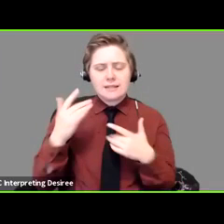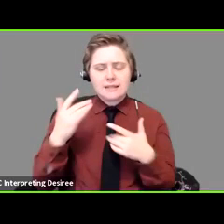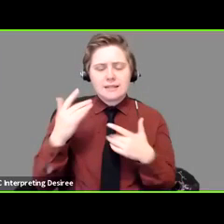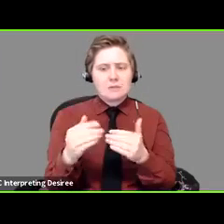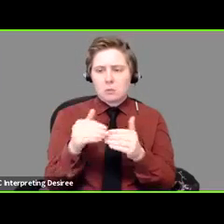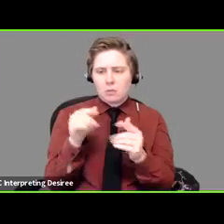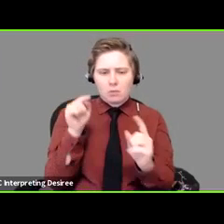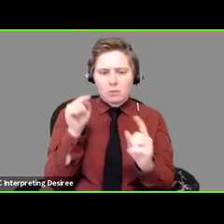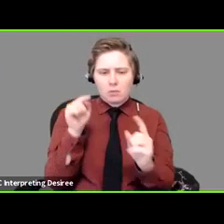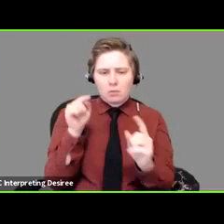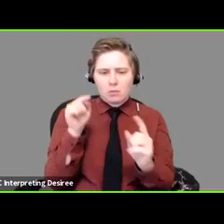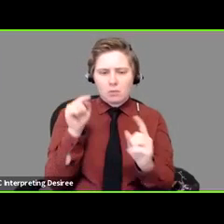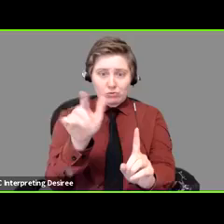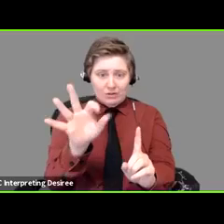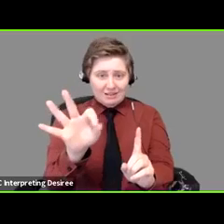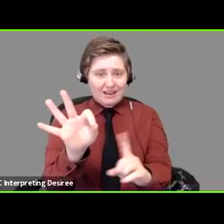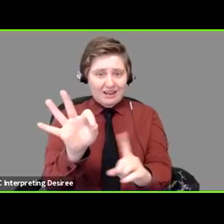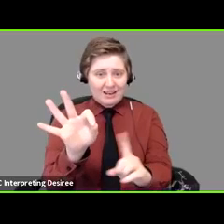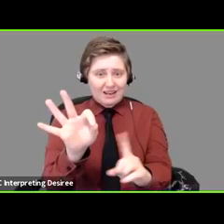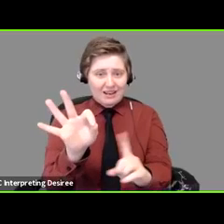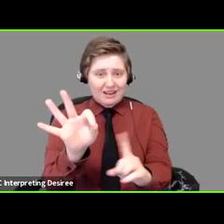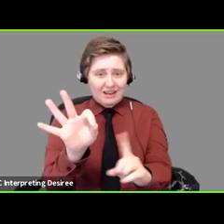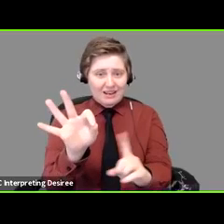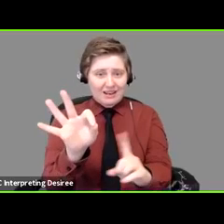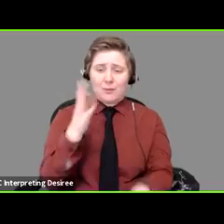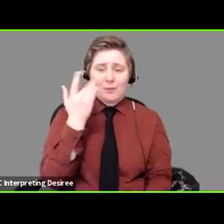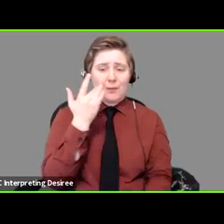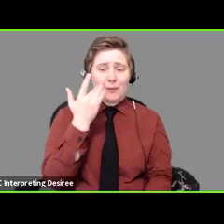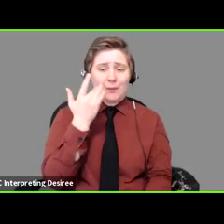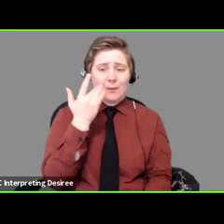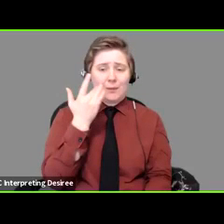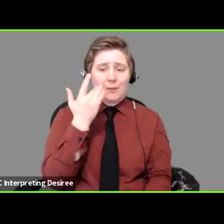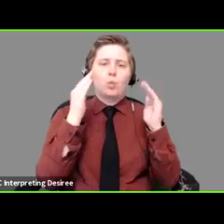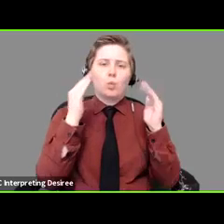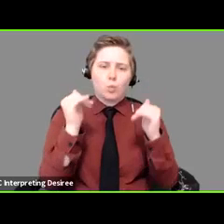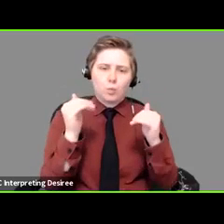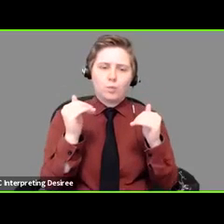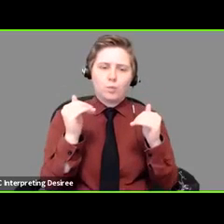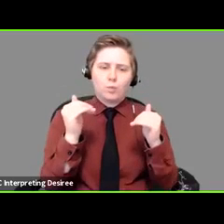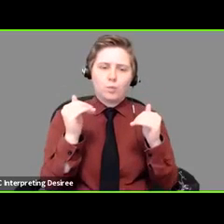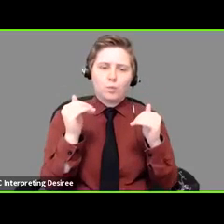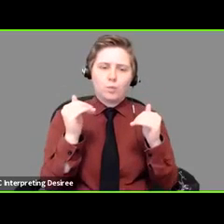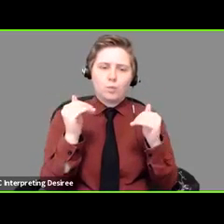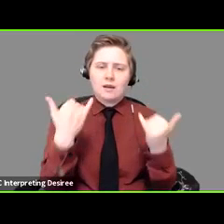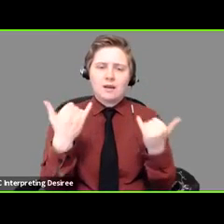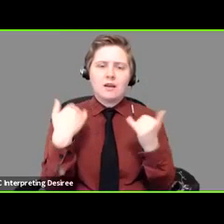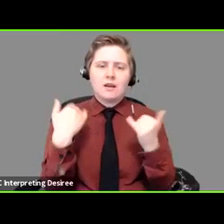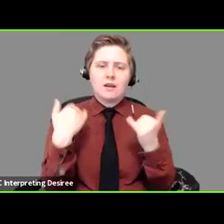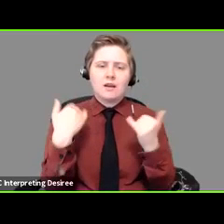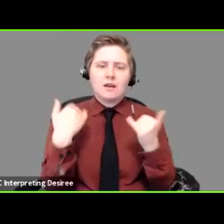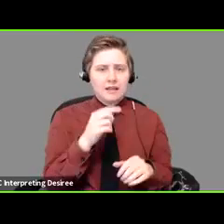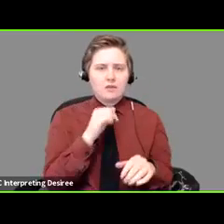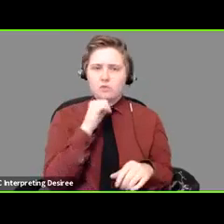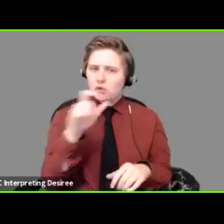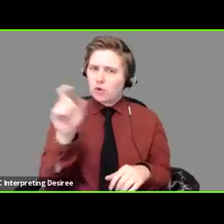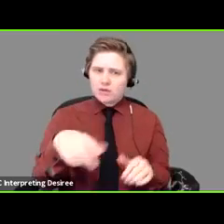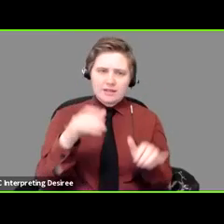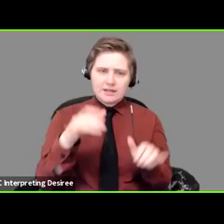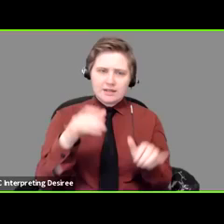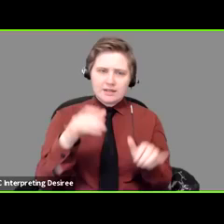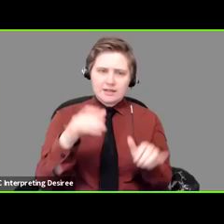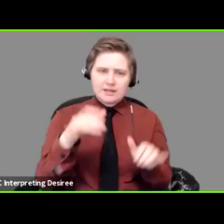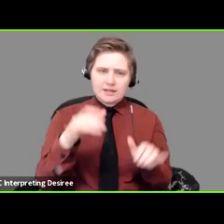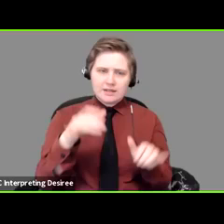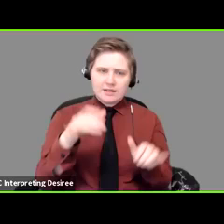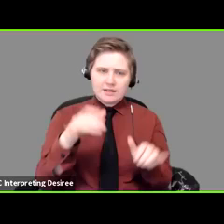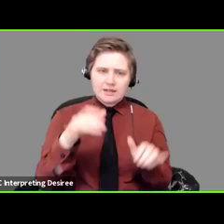29th date, which is really important because, again, that hopefully will now say that we no longer have to stay at home, shelter in place.